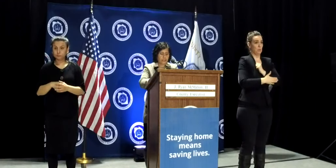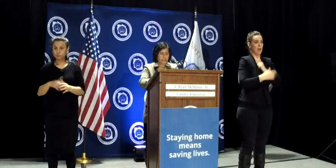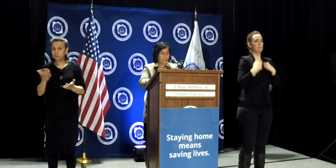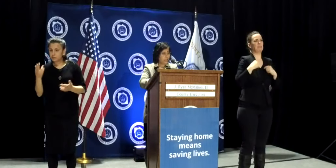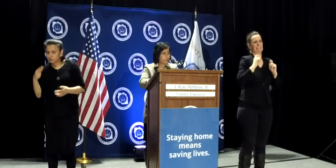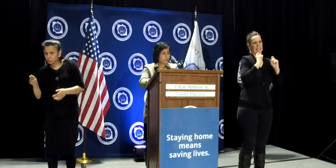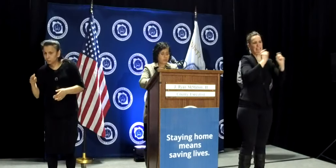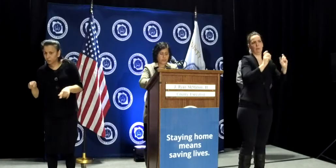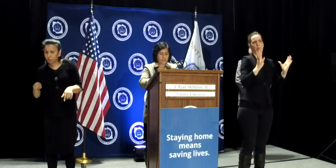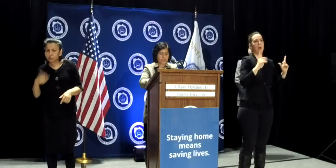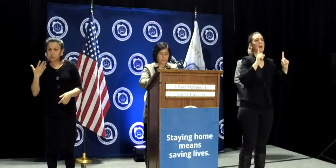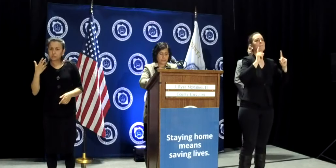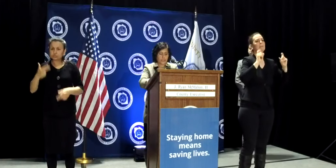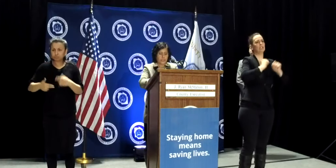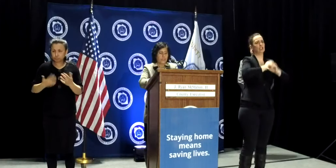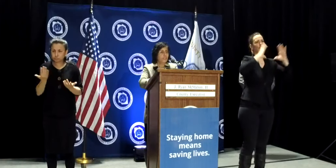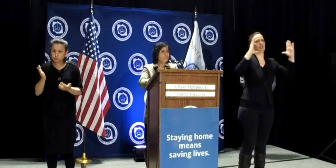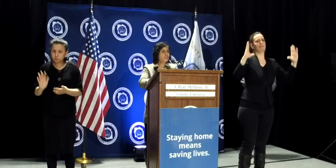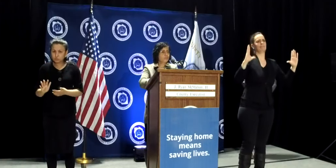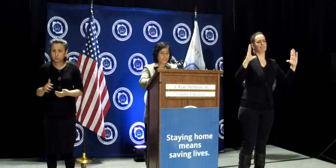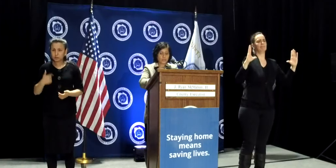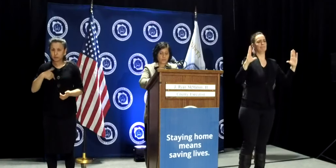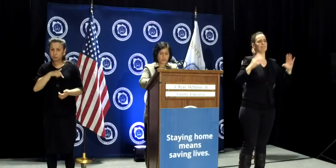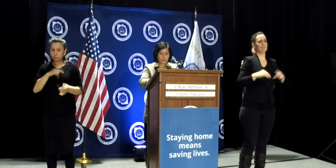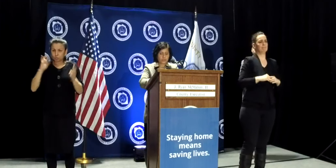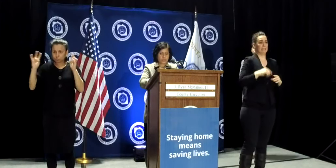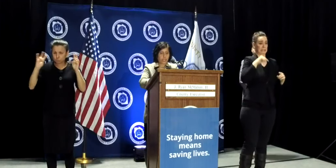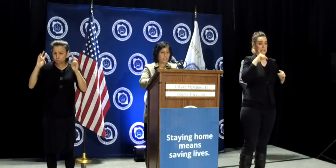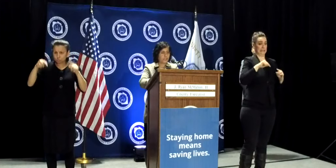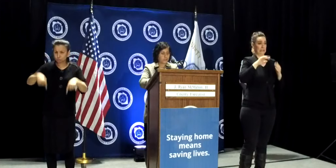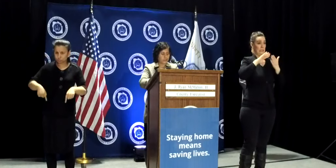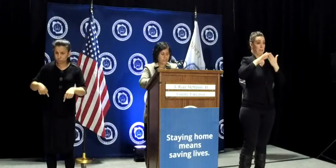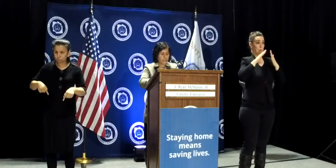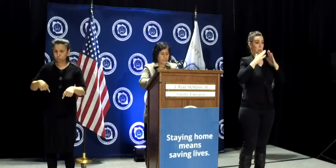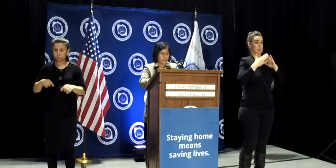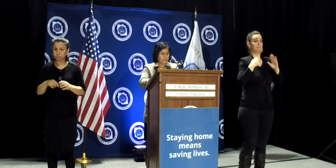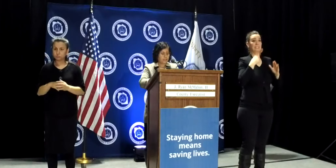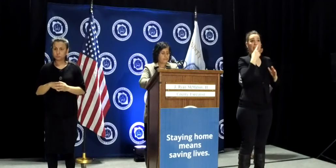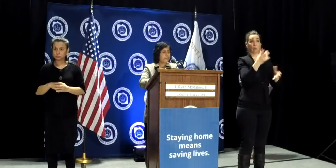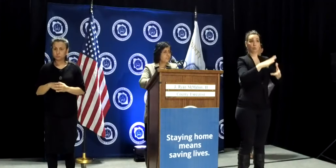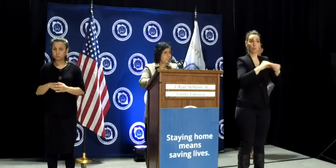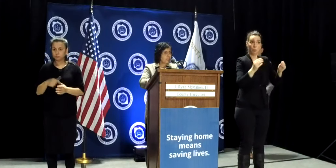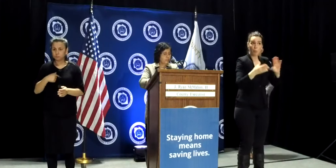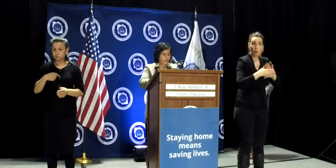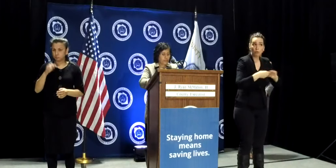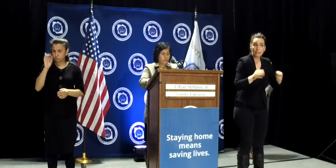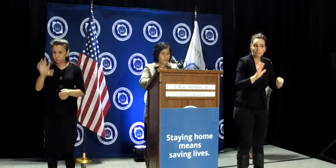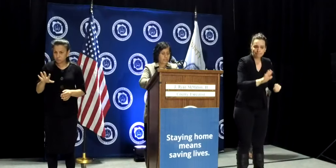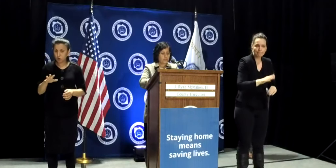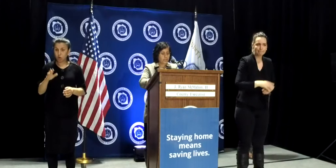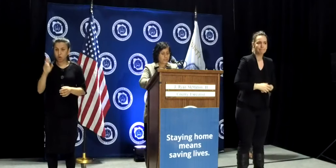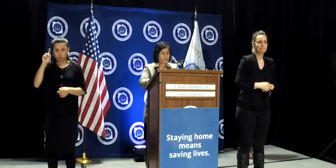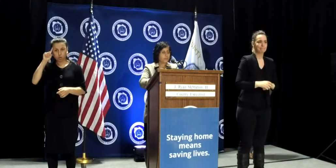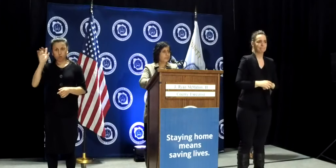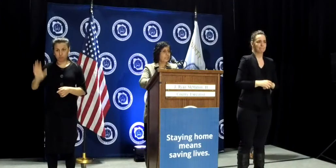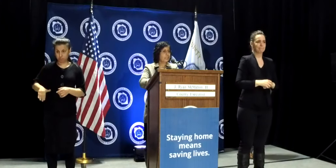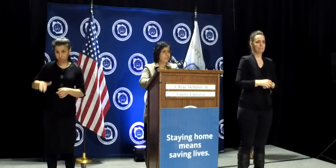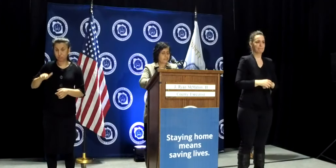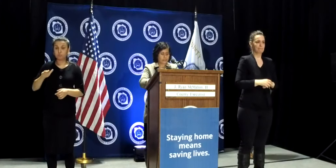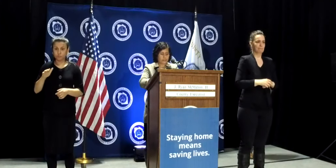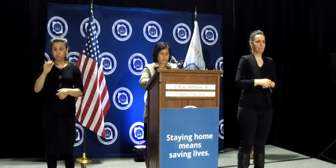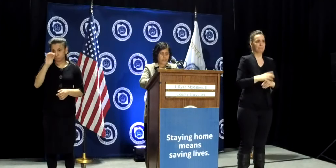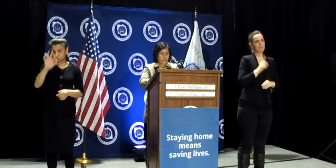here in our own community. The story I'm going to tell you is fictional, but is based on